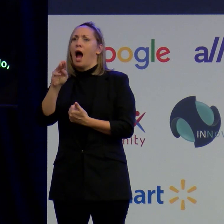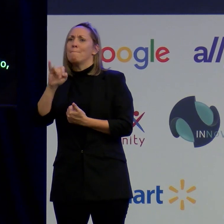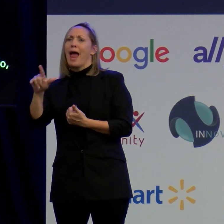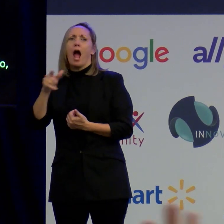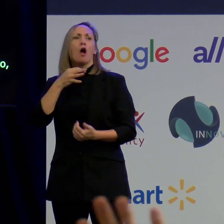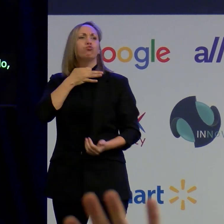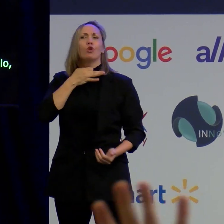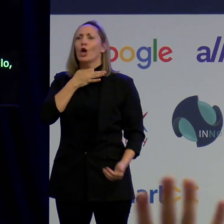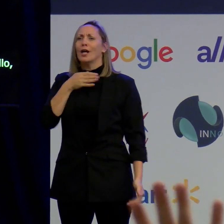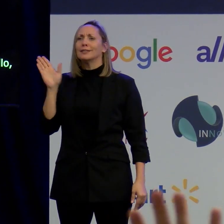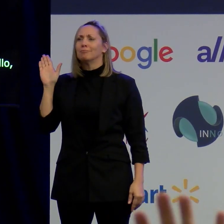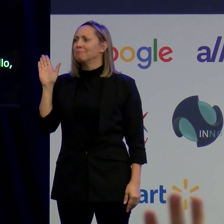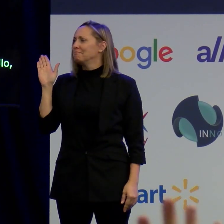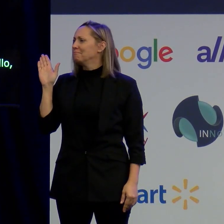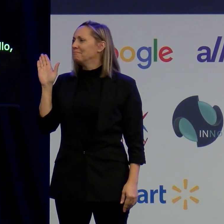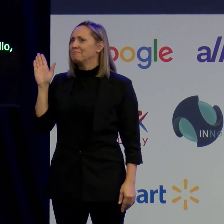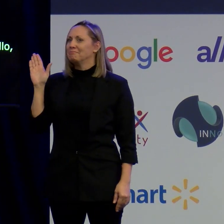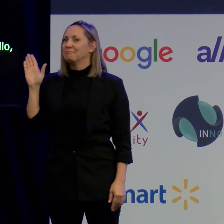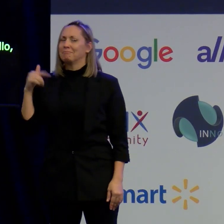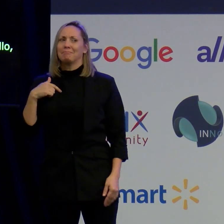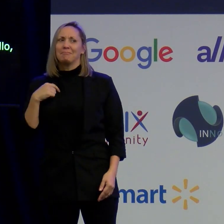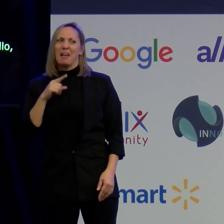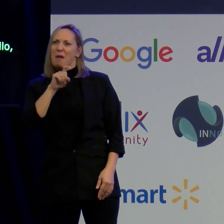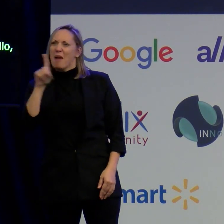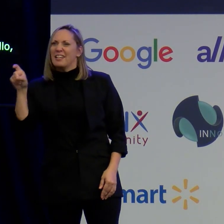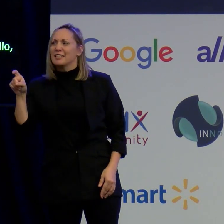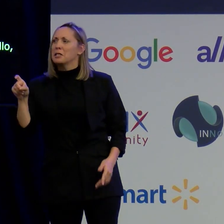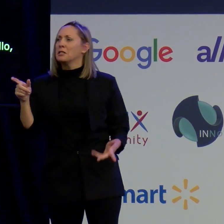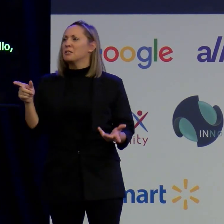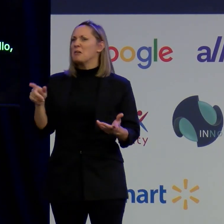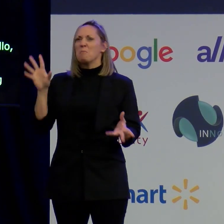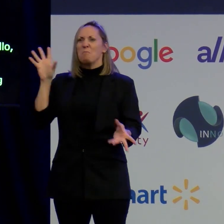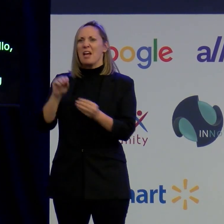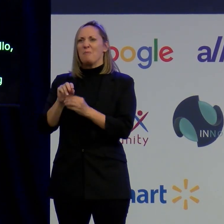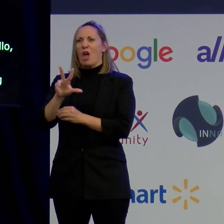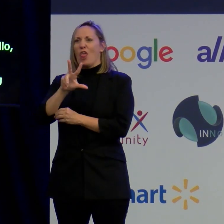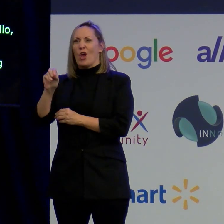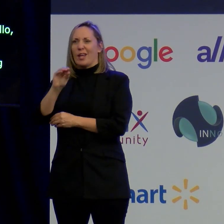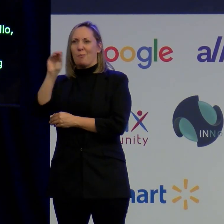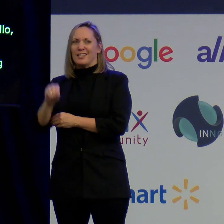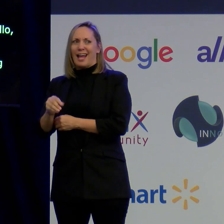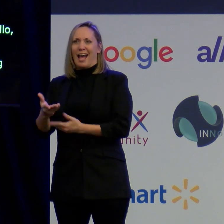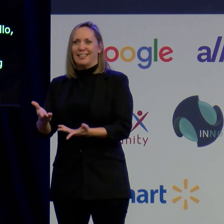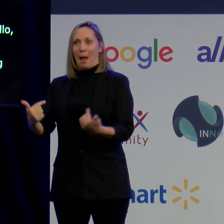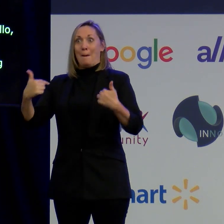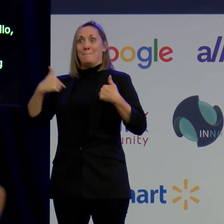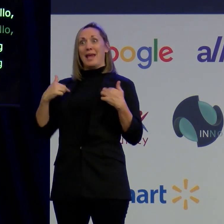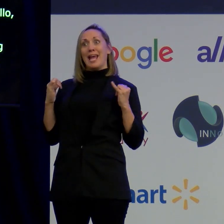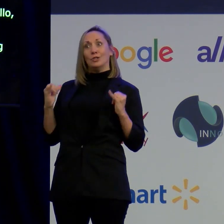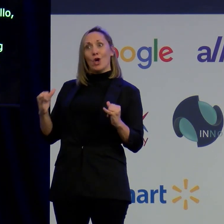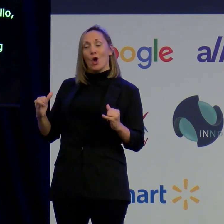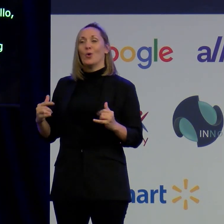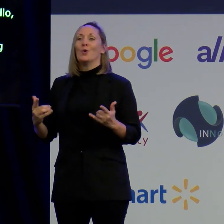get this out the way. I'm asking the room. There's maybe 30% of the hands go up. Me